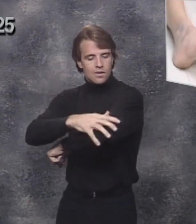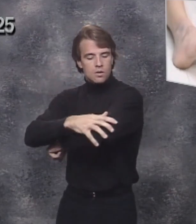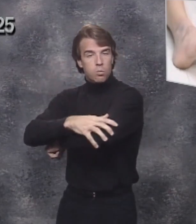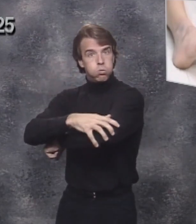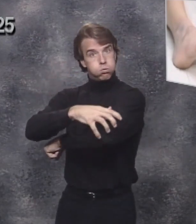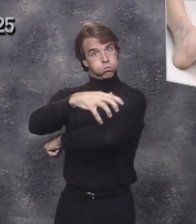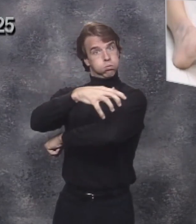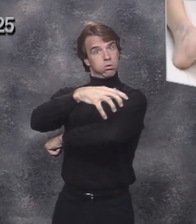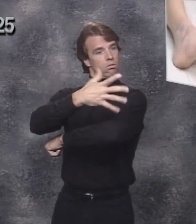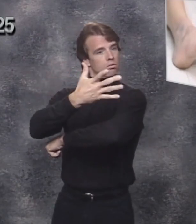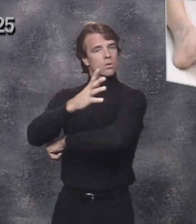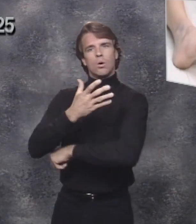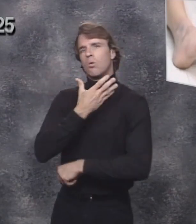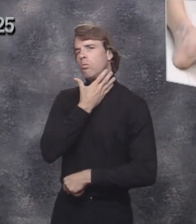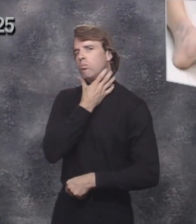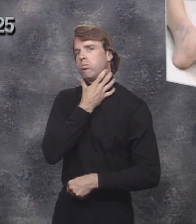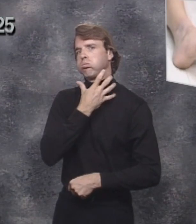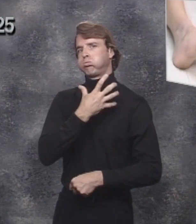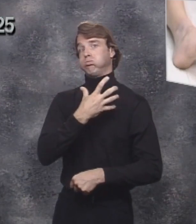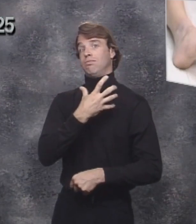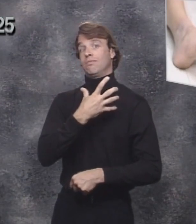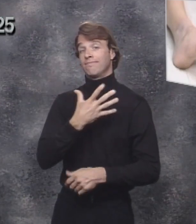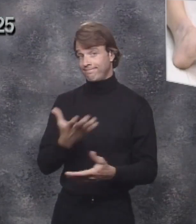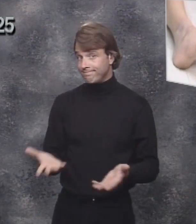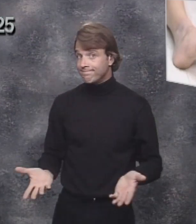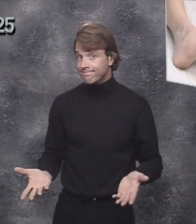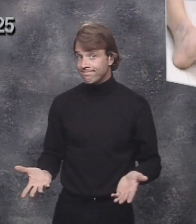should occur where the swelling is occurring.